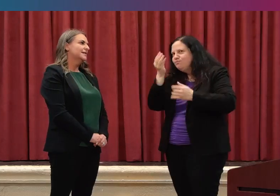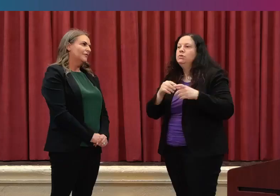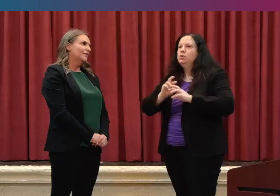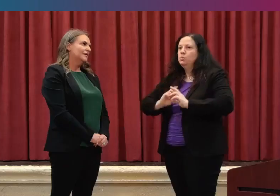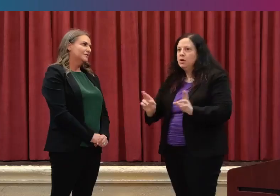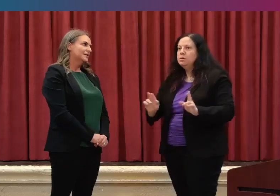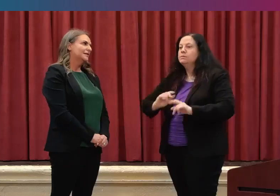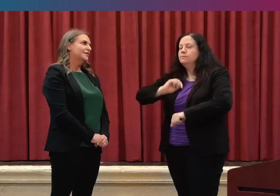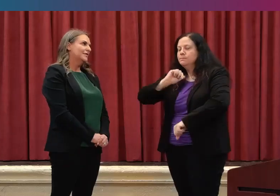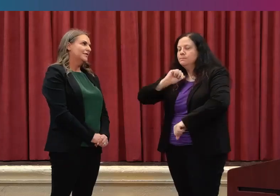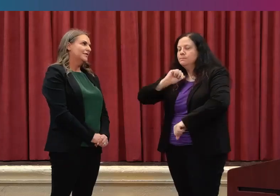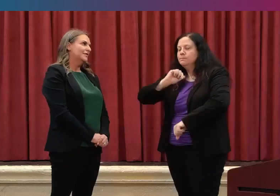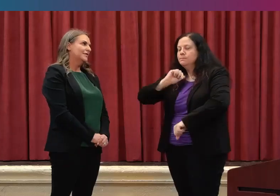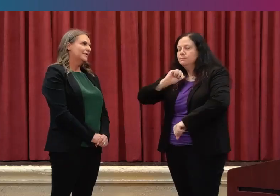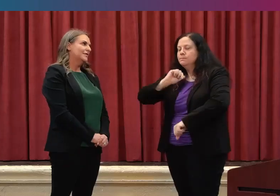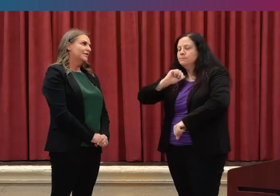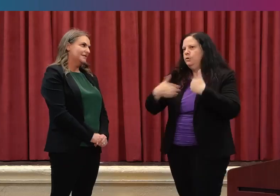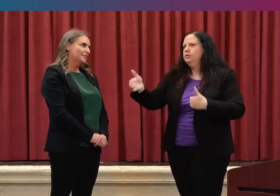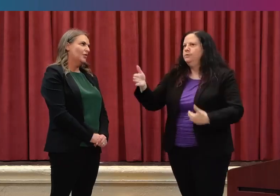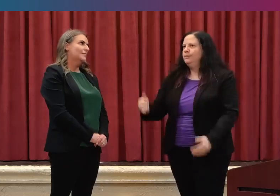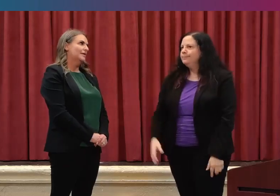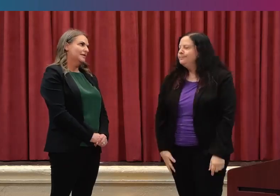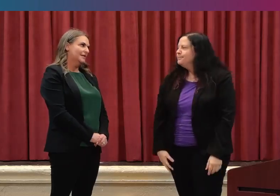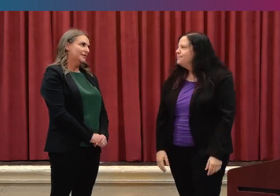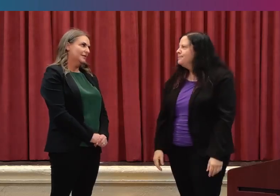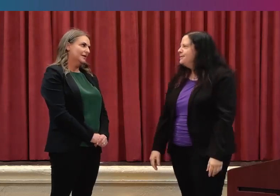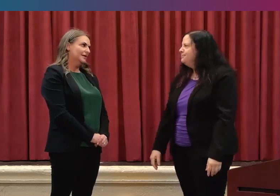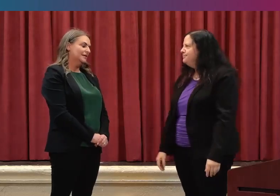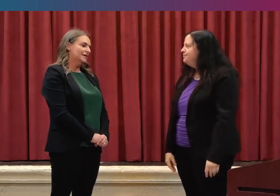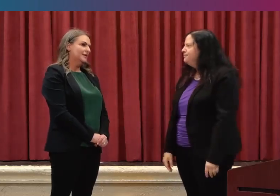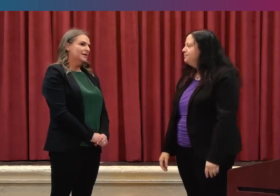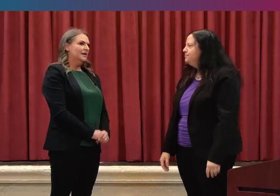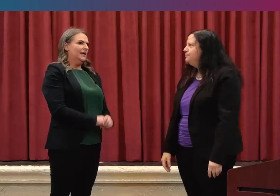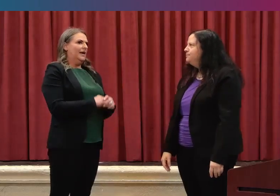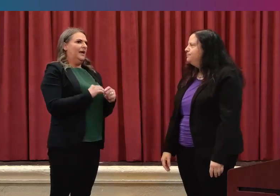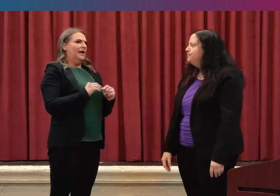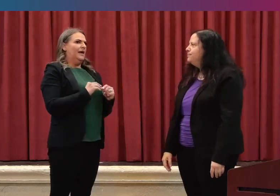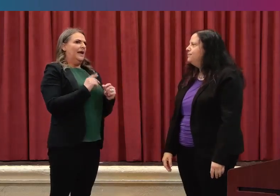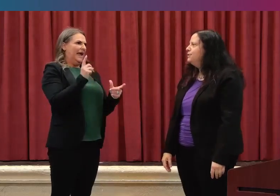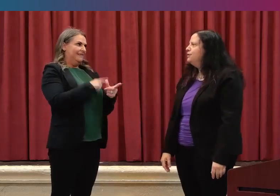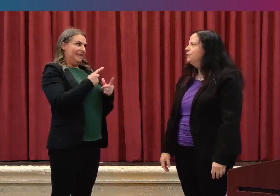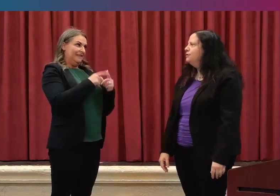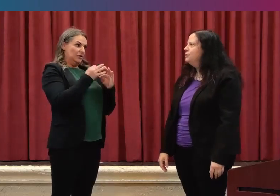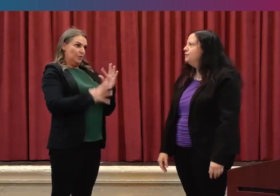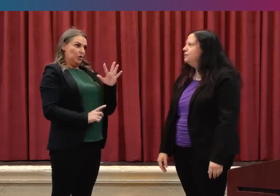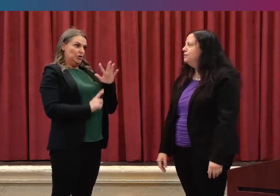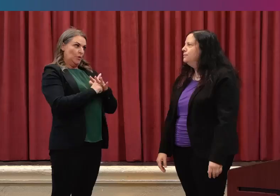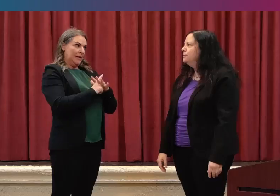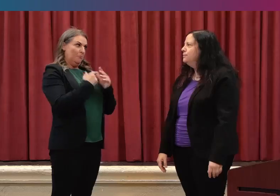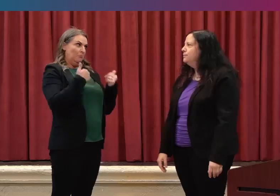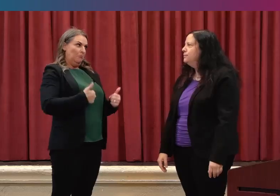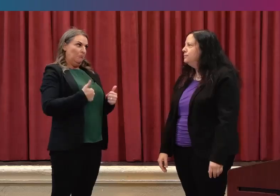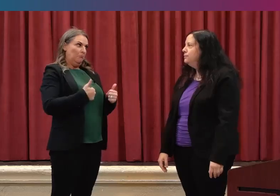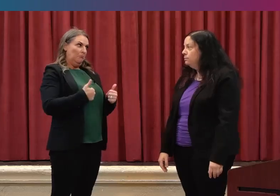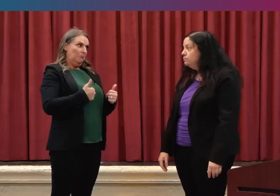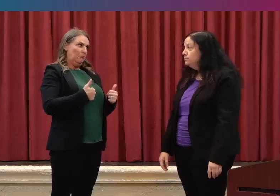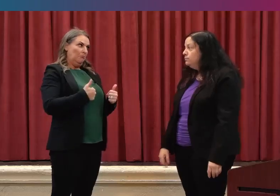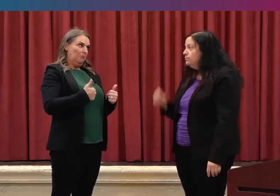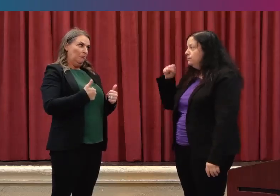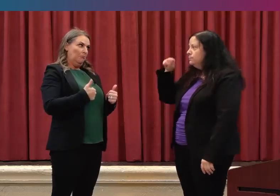That's something you have to inform them and be ready to set up that information to go ahead and get it set up. And then the interpreter will just show